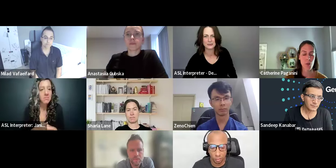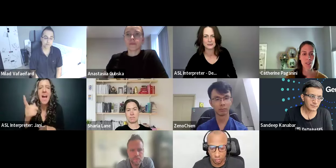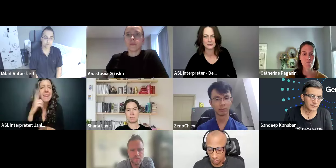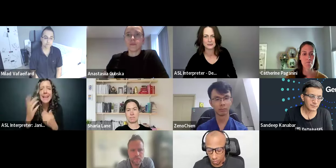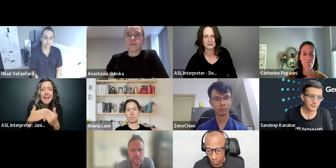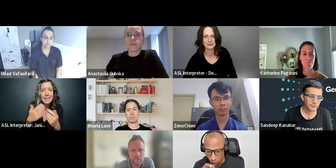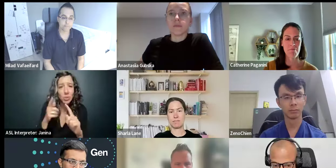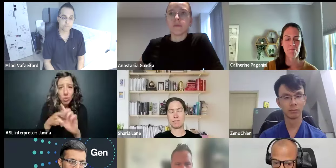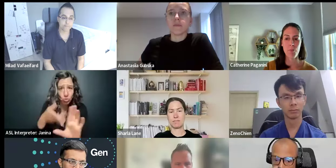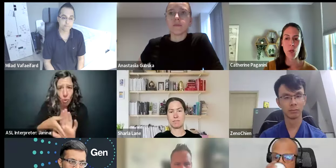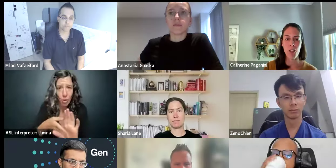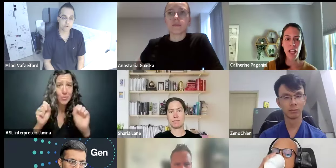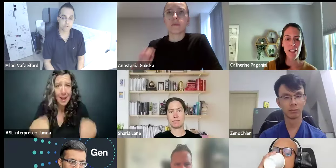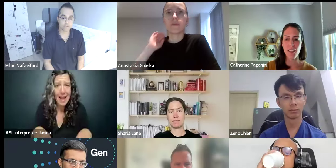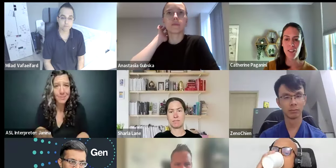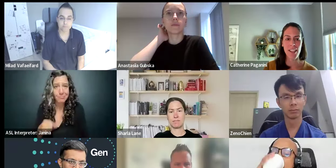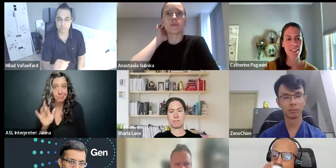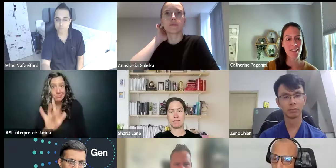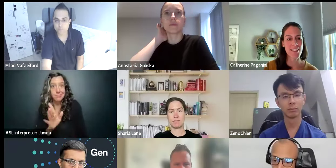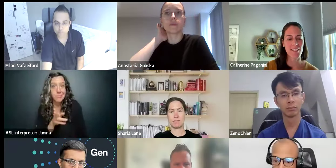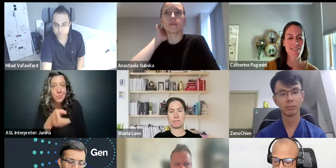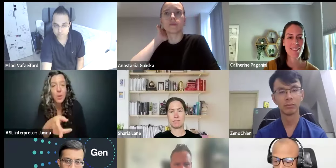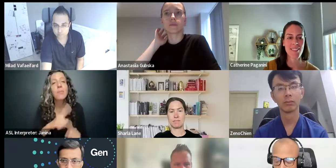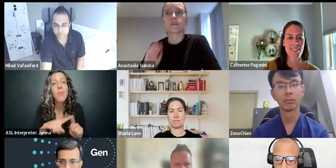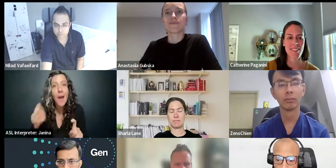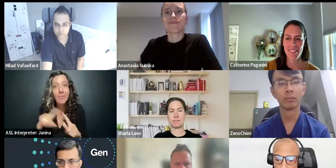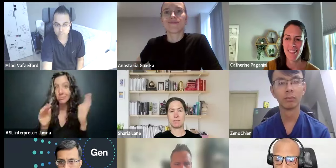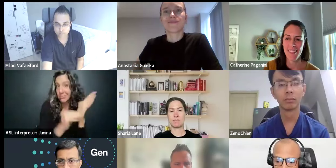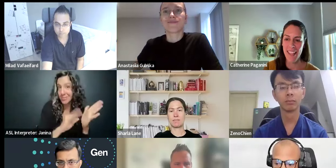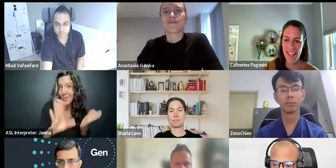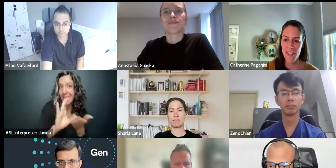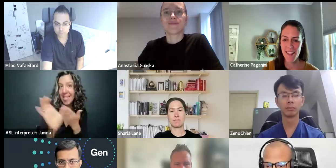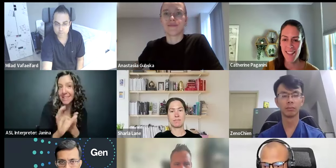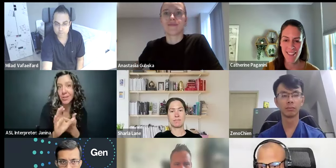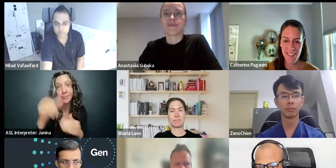join. You just have to put it on your calendar